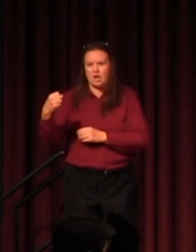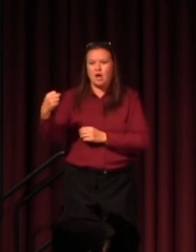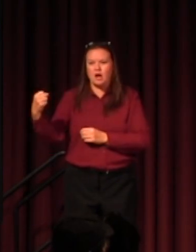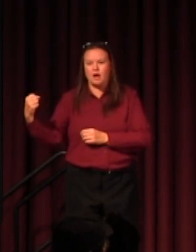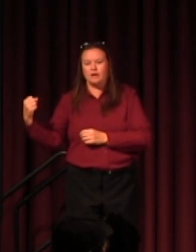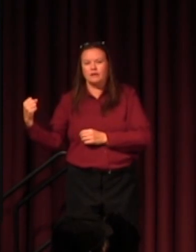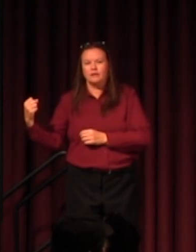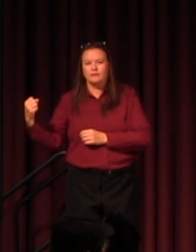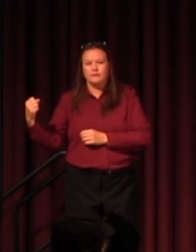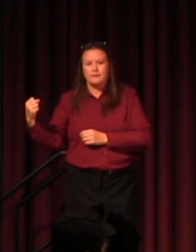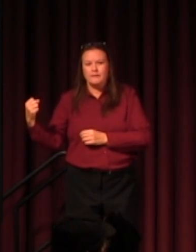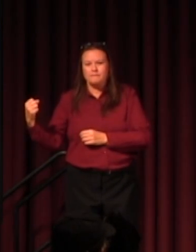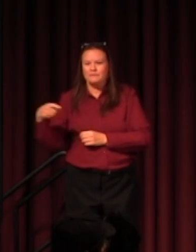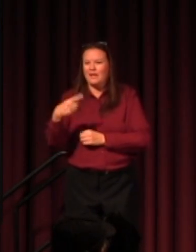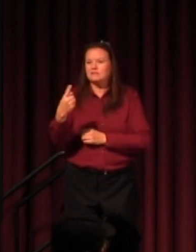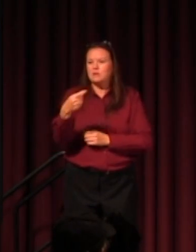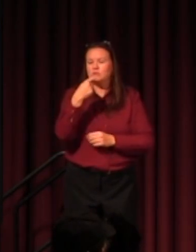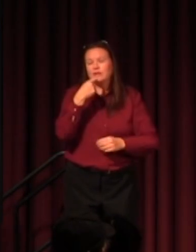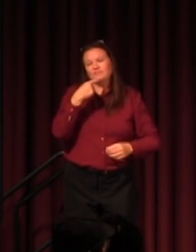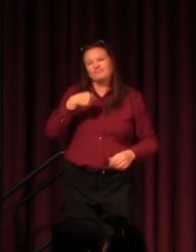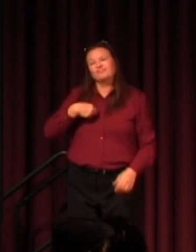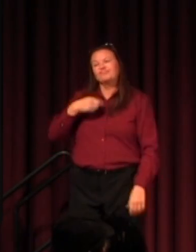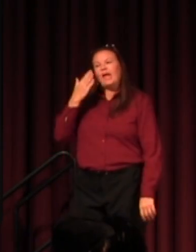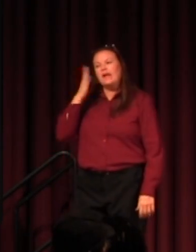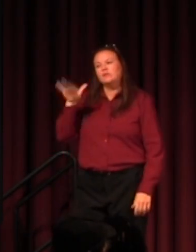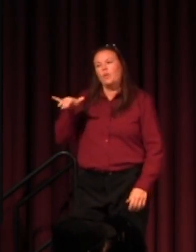somebody goes, oh, I knew it wasn't going to work.